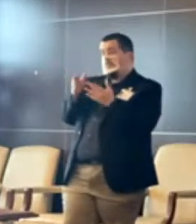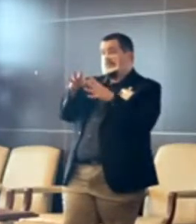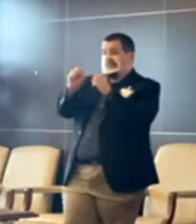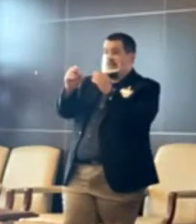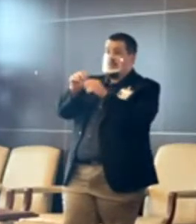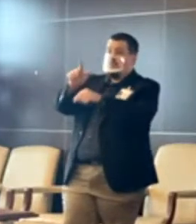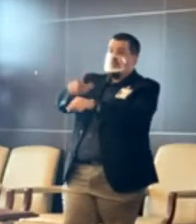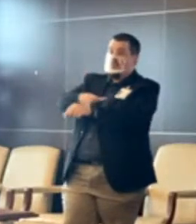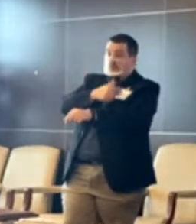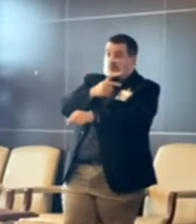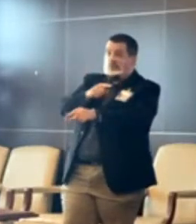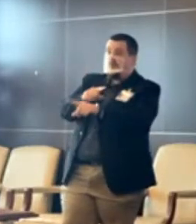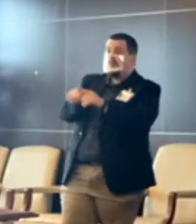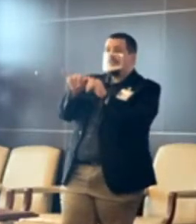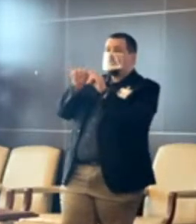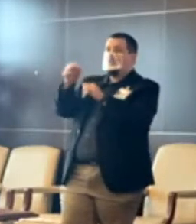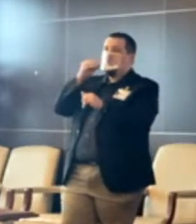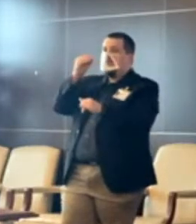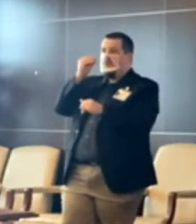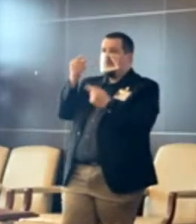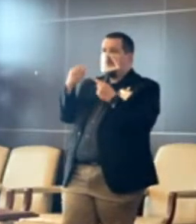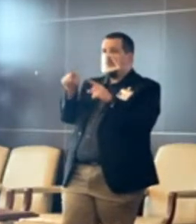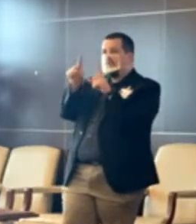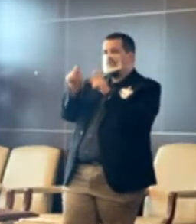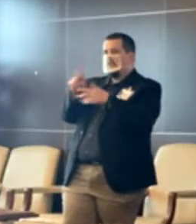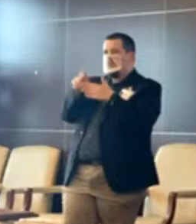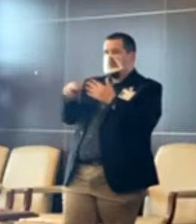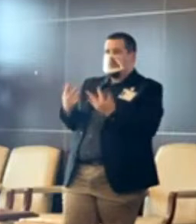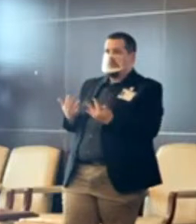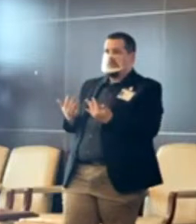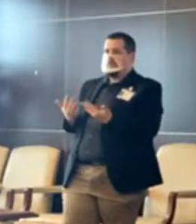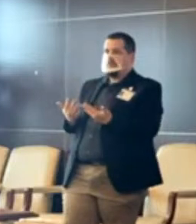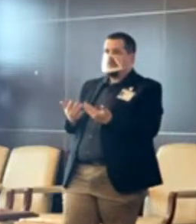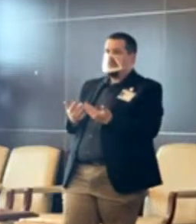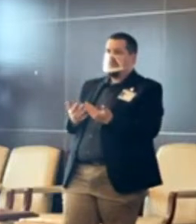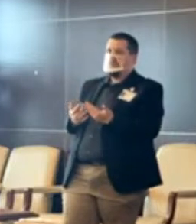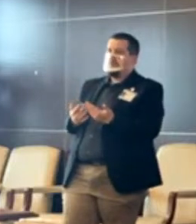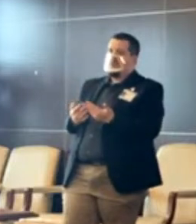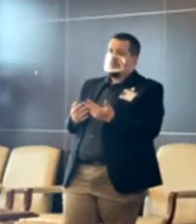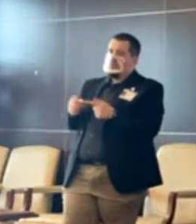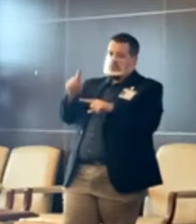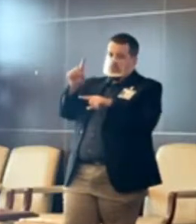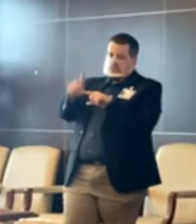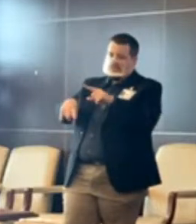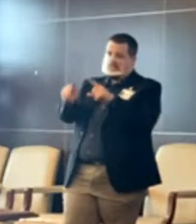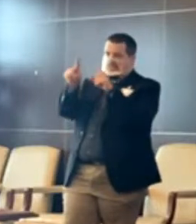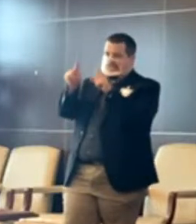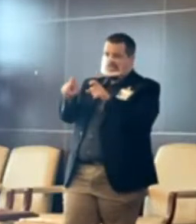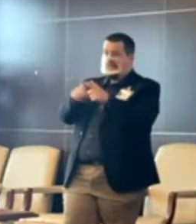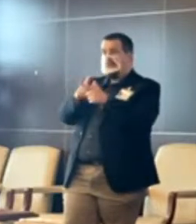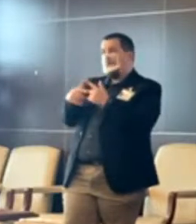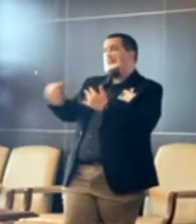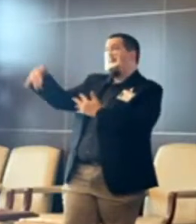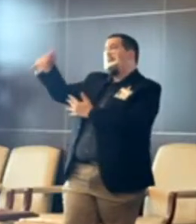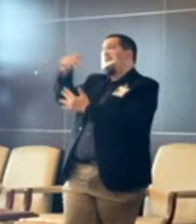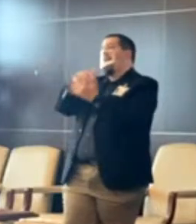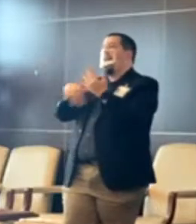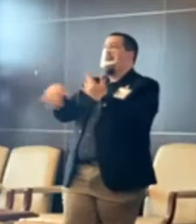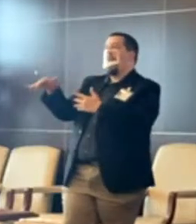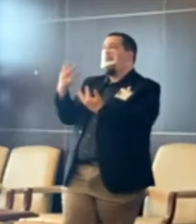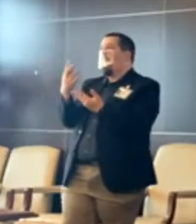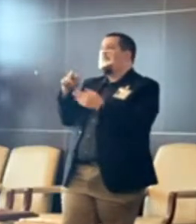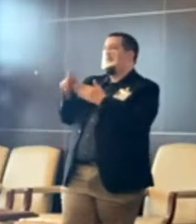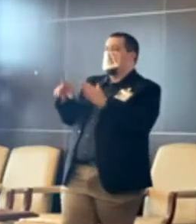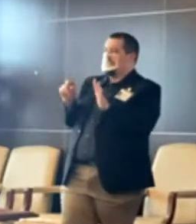take a little longer, that you stay home while your test results are pending. You can't really get tested and then be out and about waiting on that test